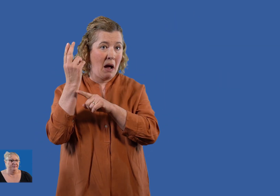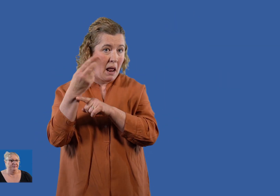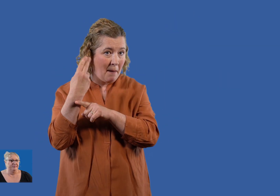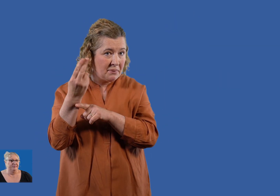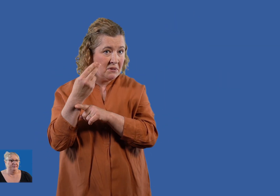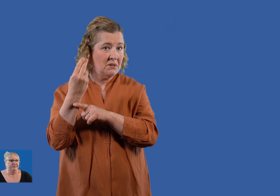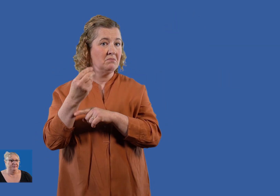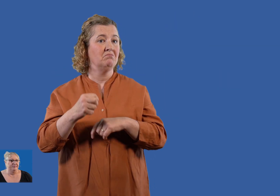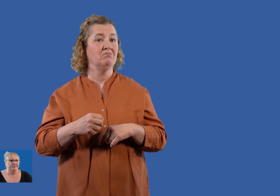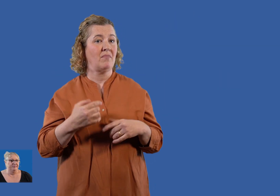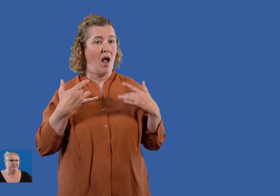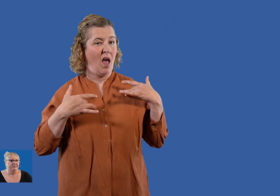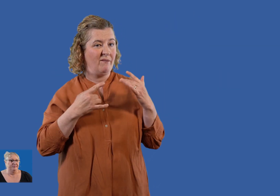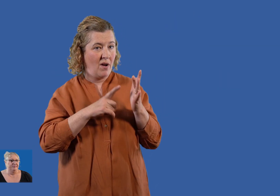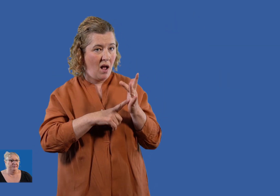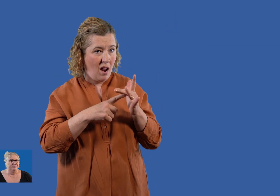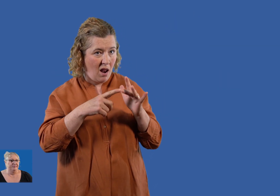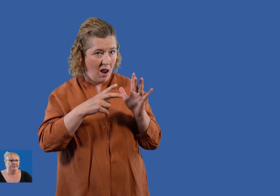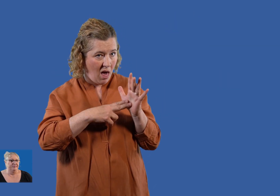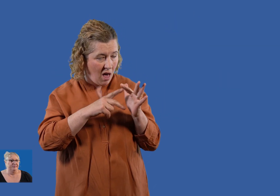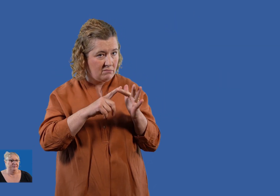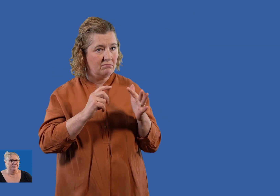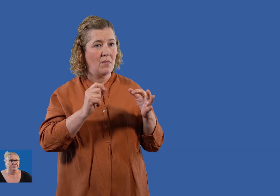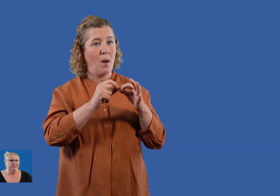ambulance, Lifeline,